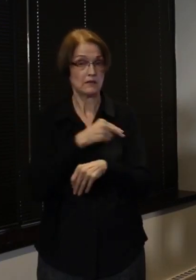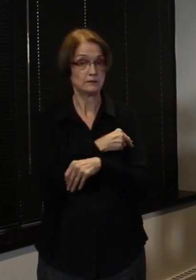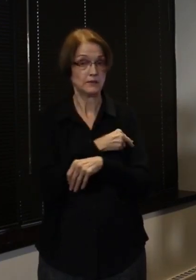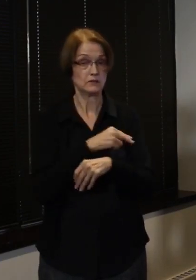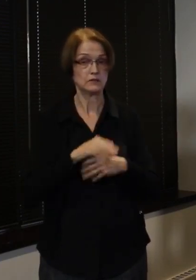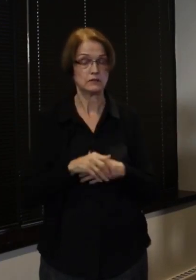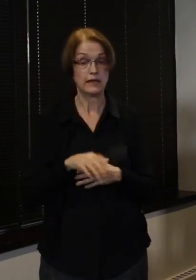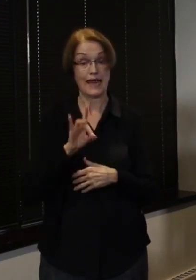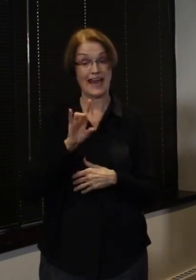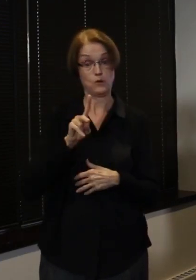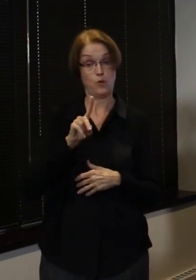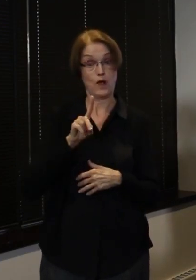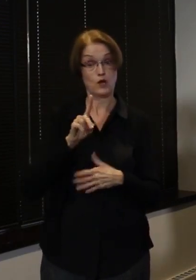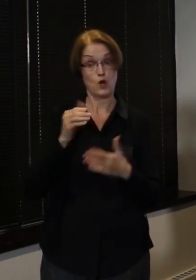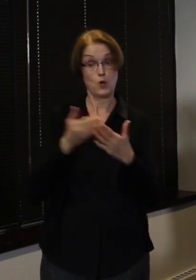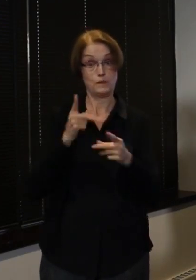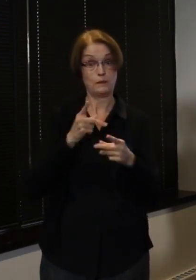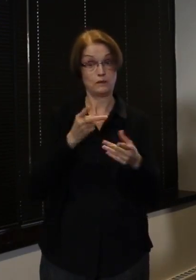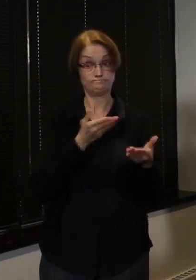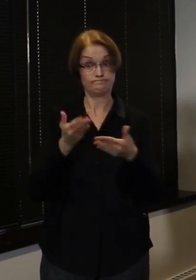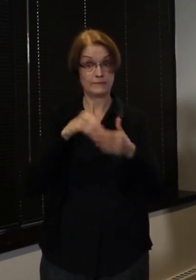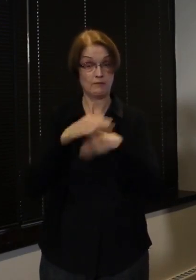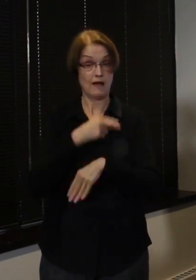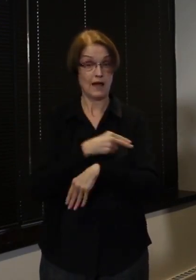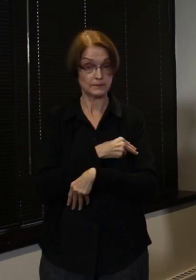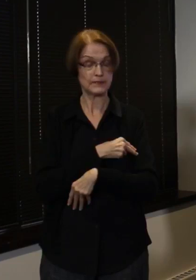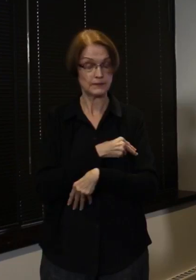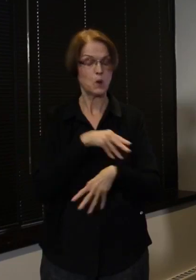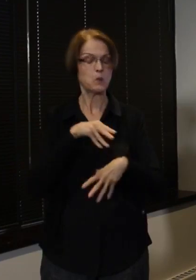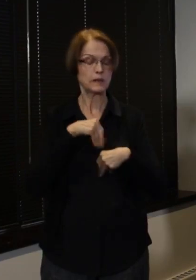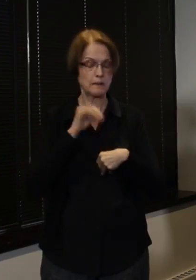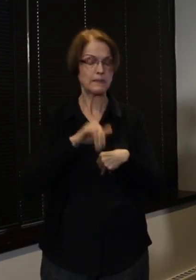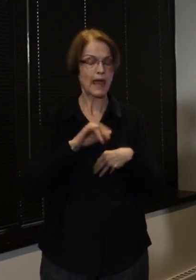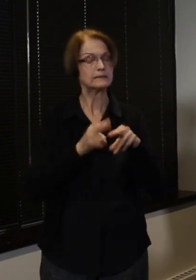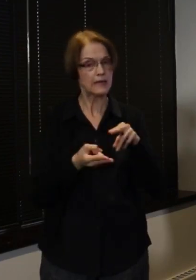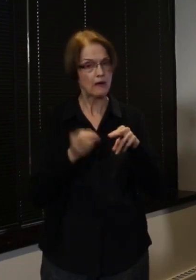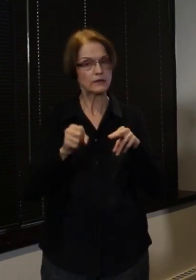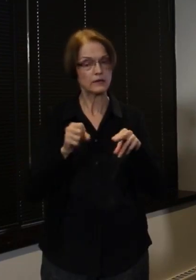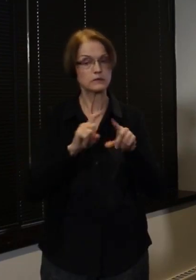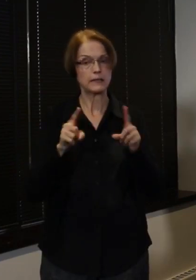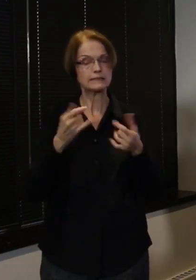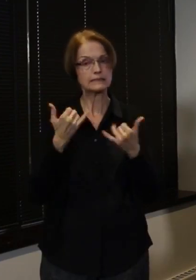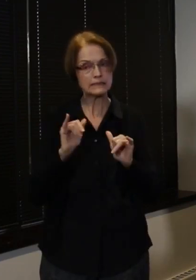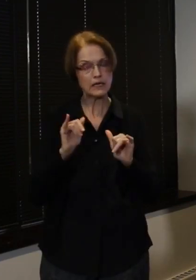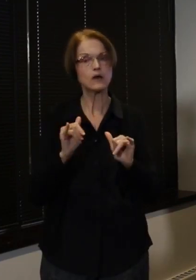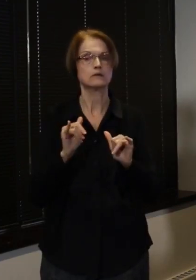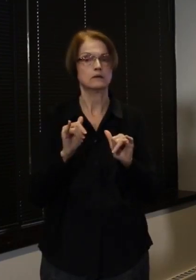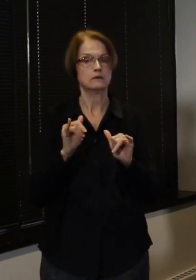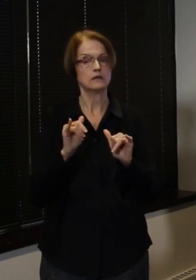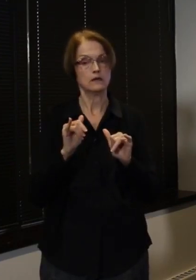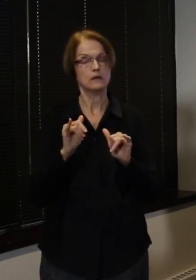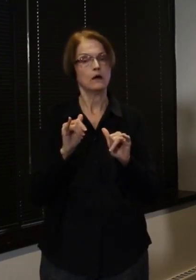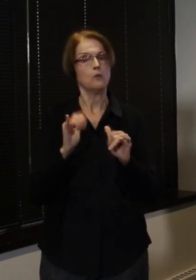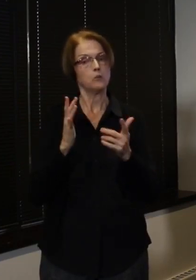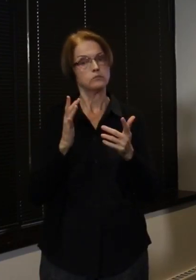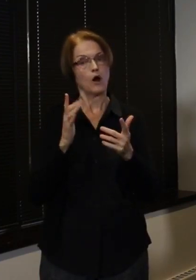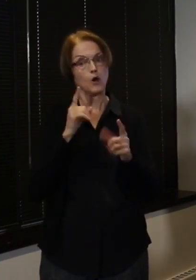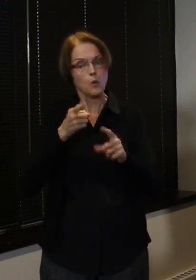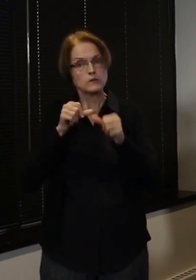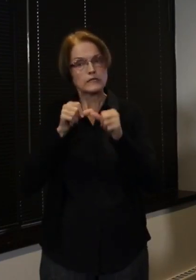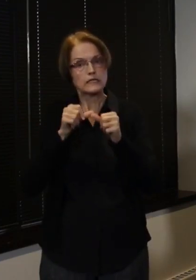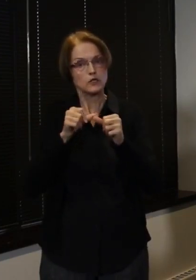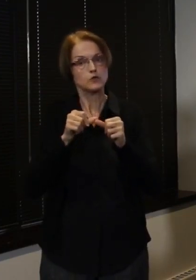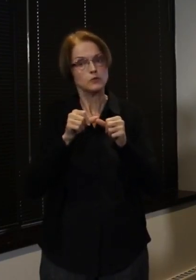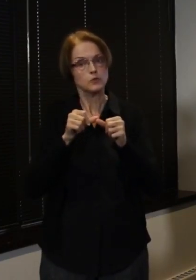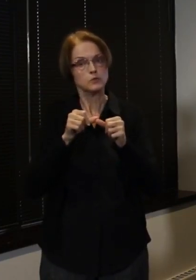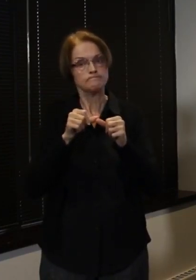The 81 admissions, although we will take it, we want to make sure that that we continue on that, and the only way to do